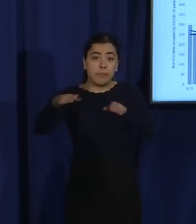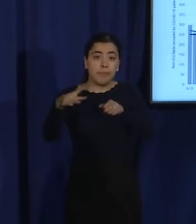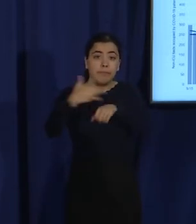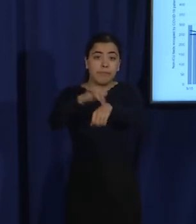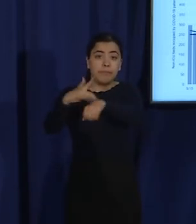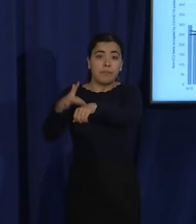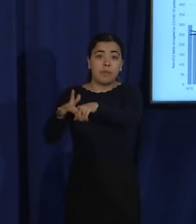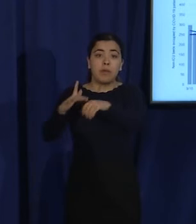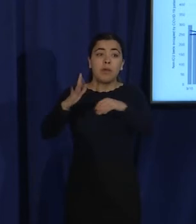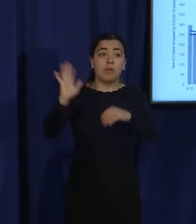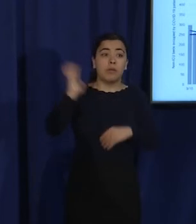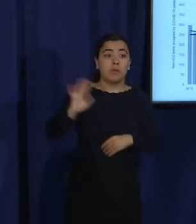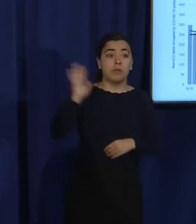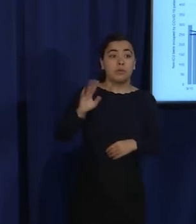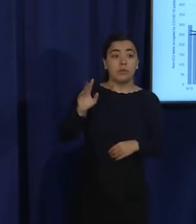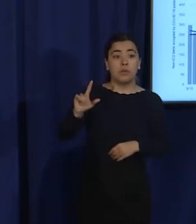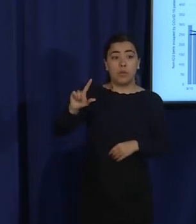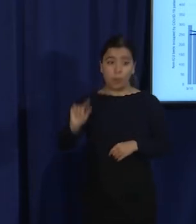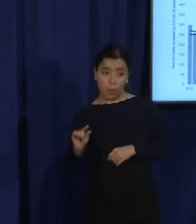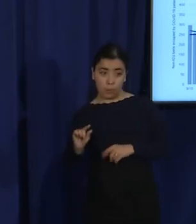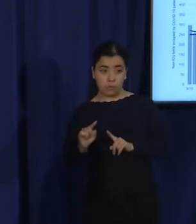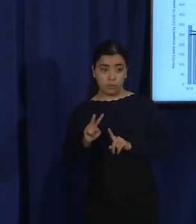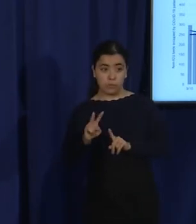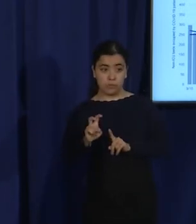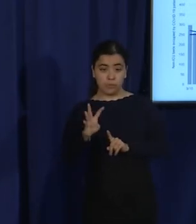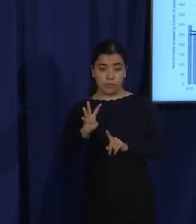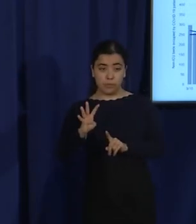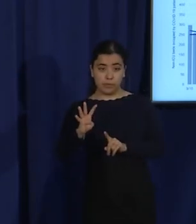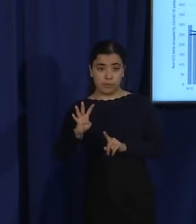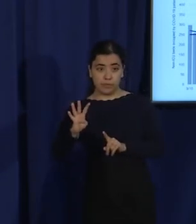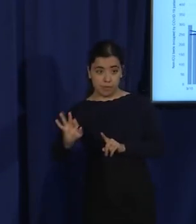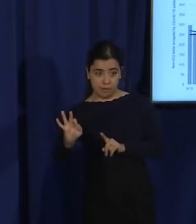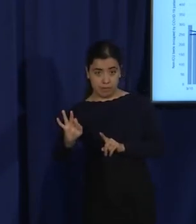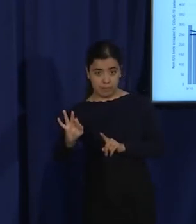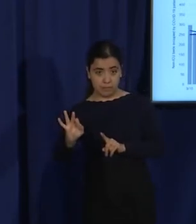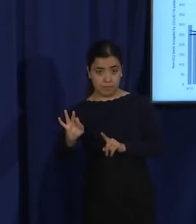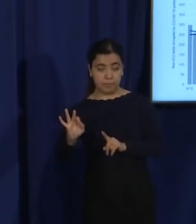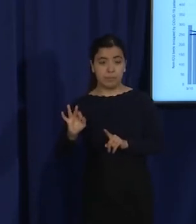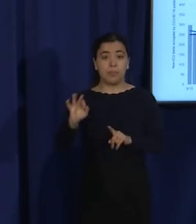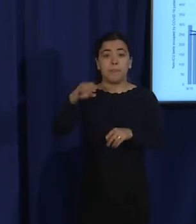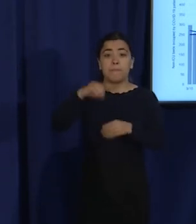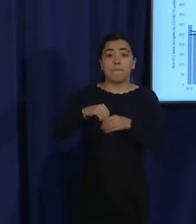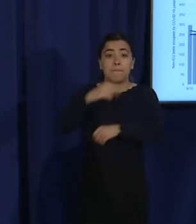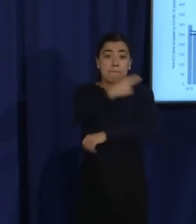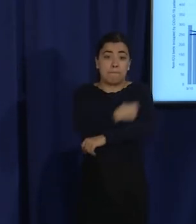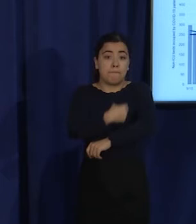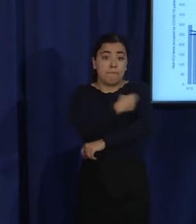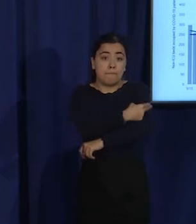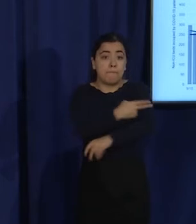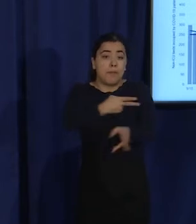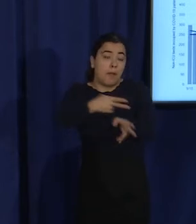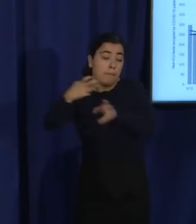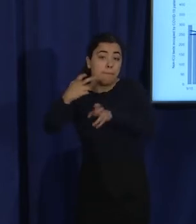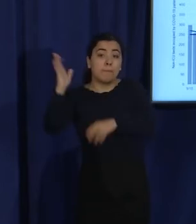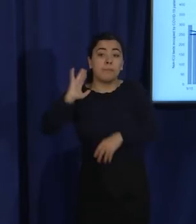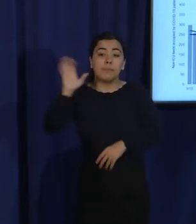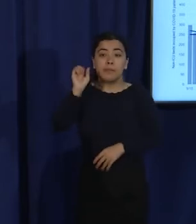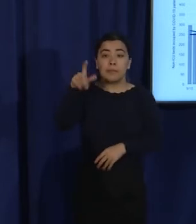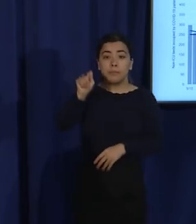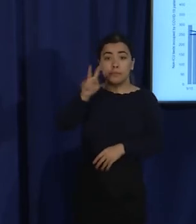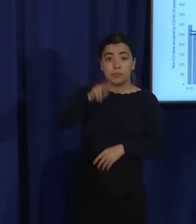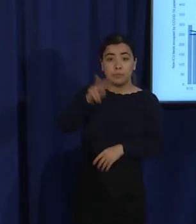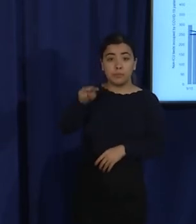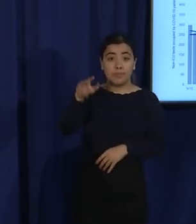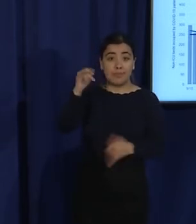249 people in the hospital, but not in the ICU, with COVID or suspected COVID back on September 22nd. That's